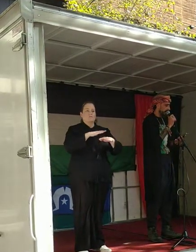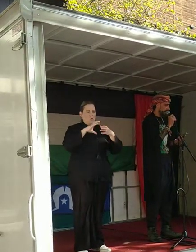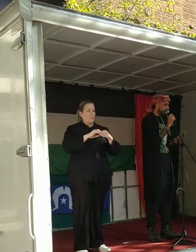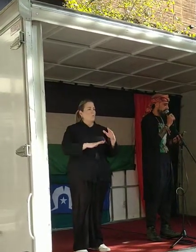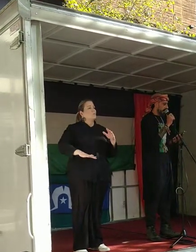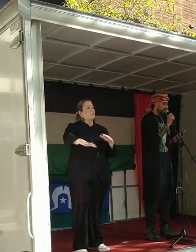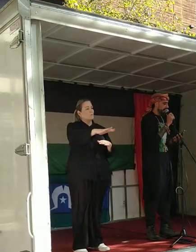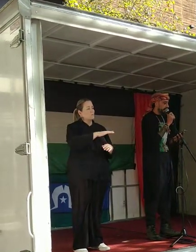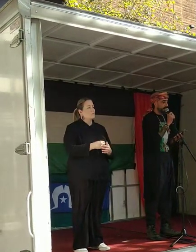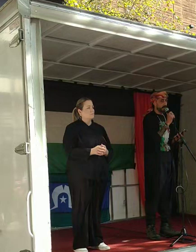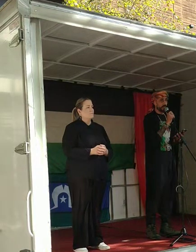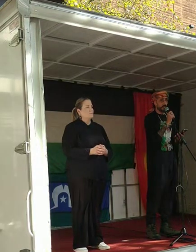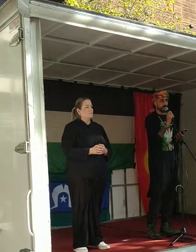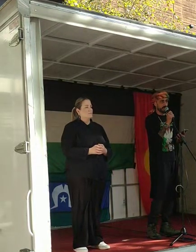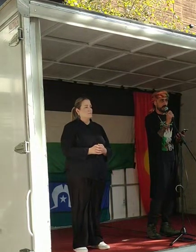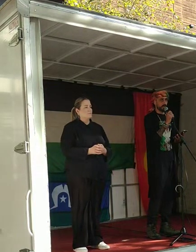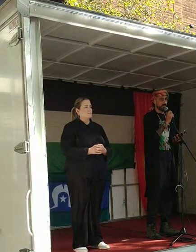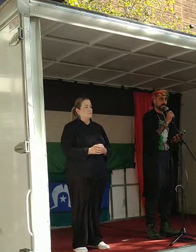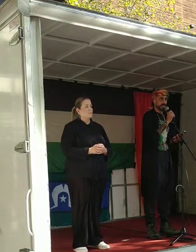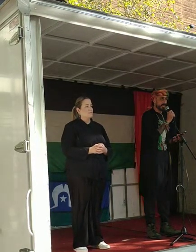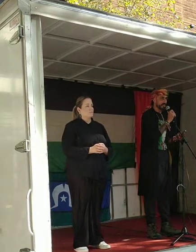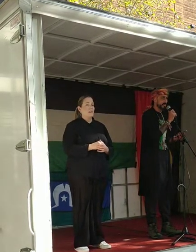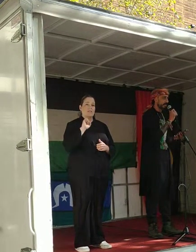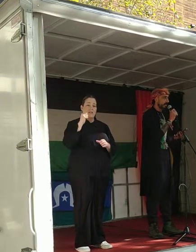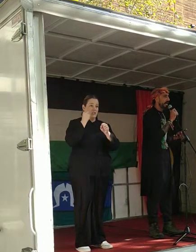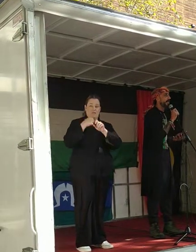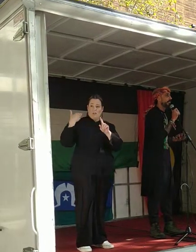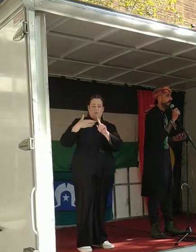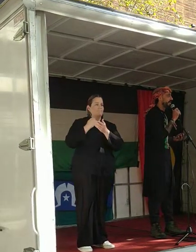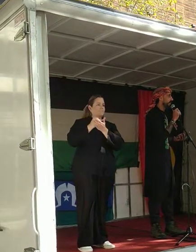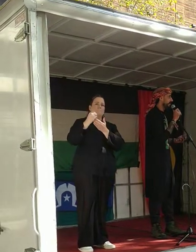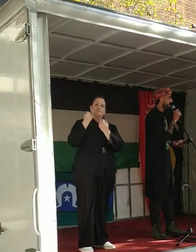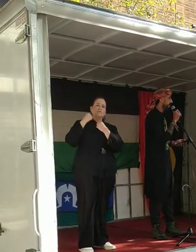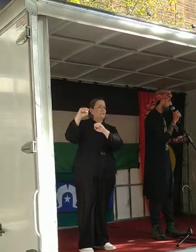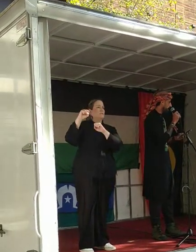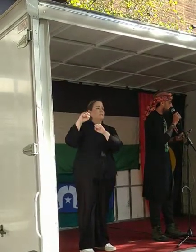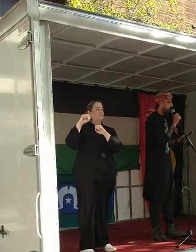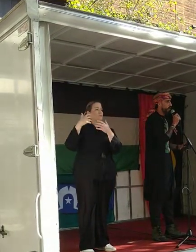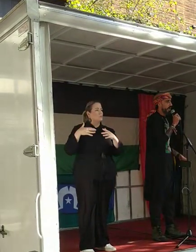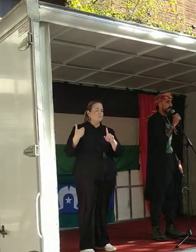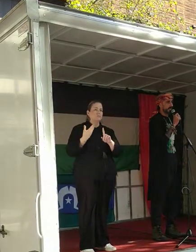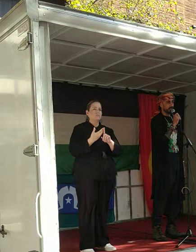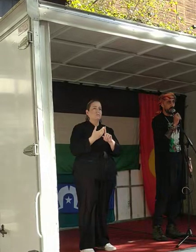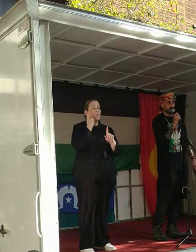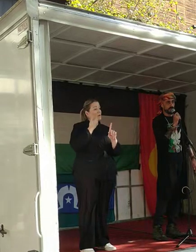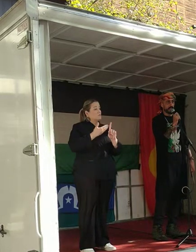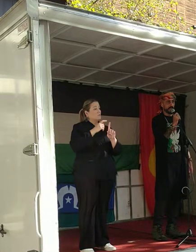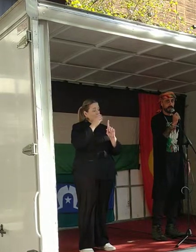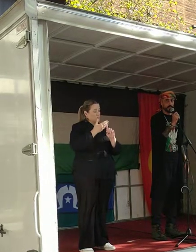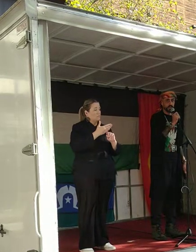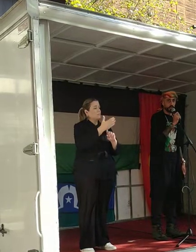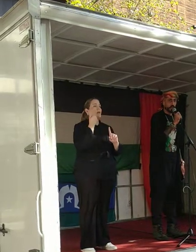land and their intergenerational resistance. And that means this is always was and always will